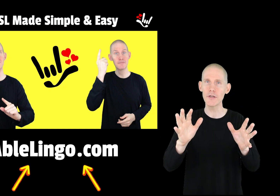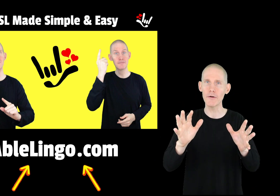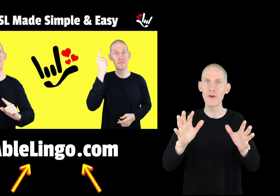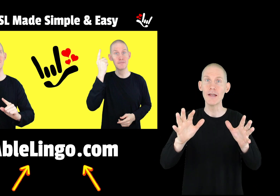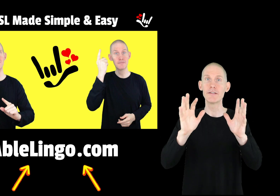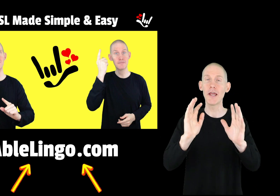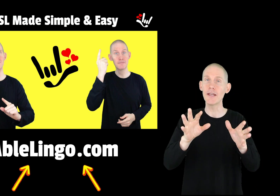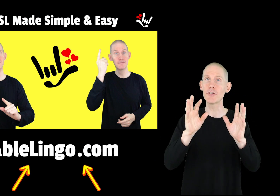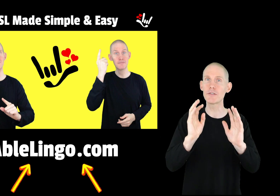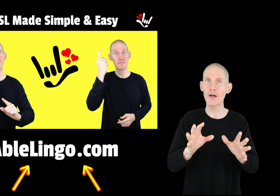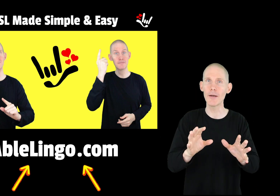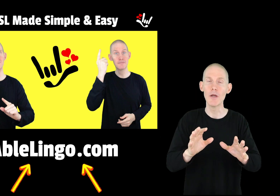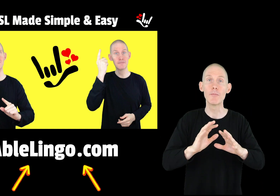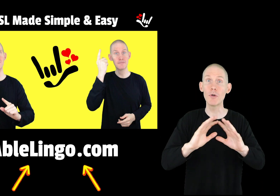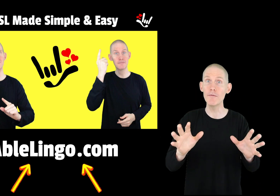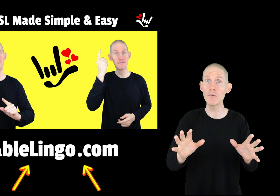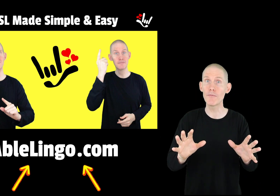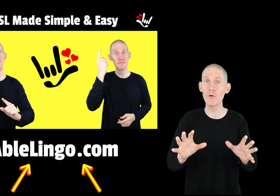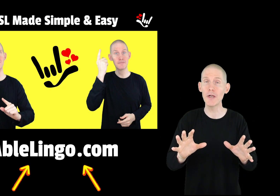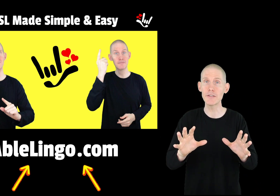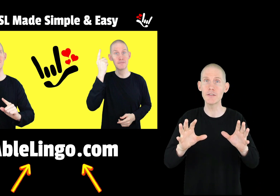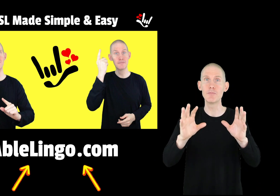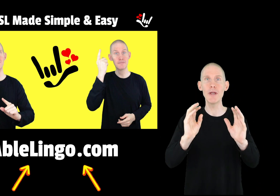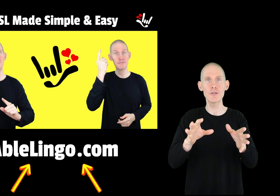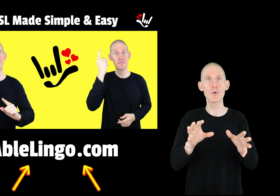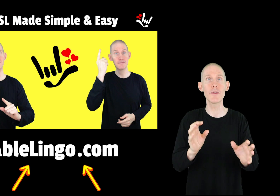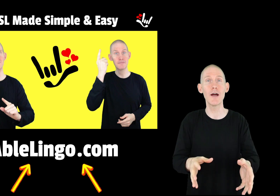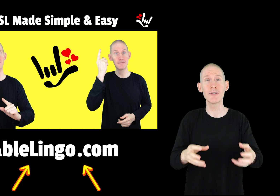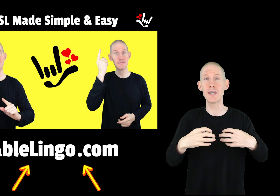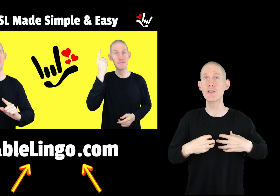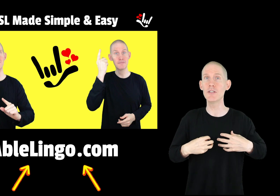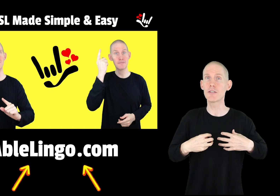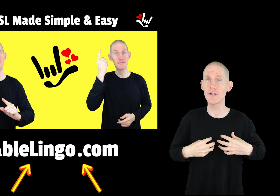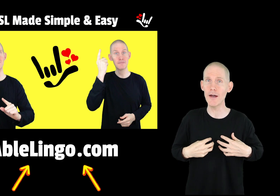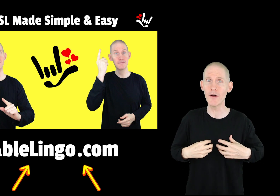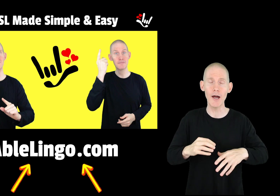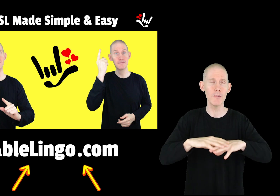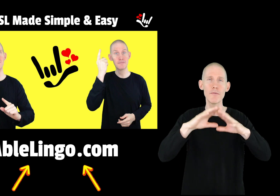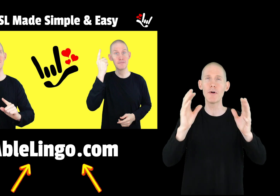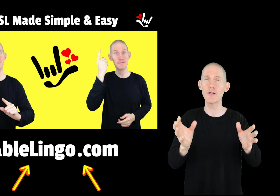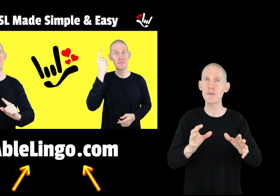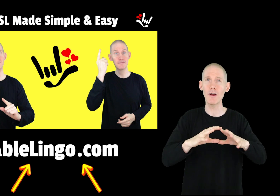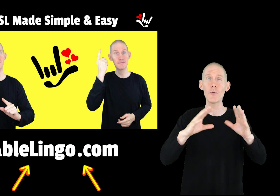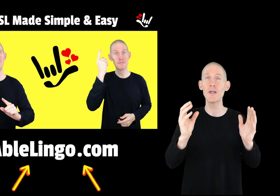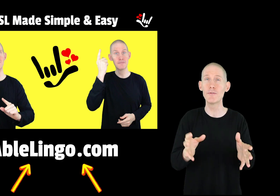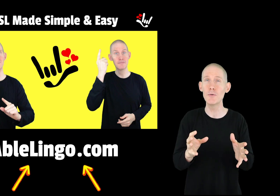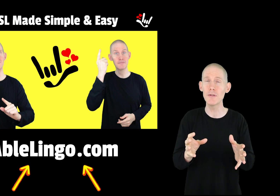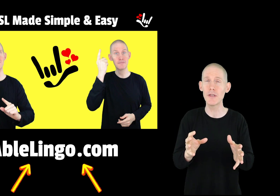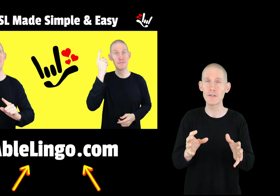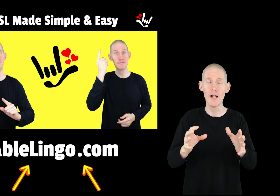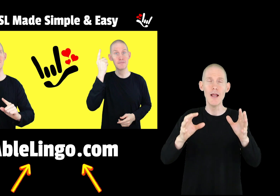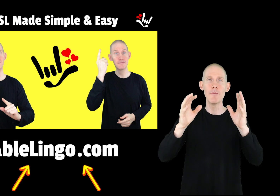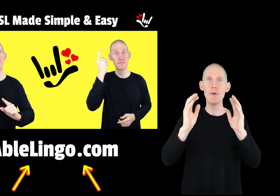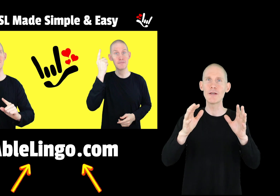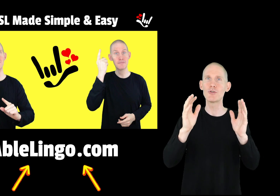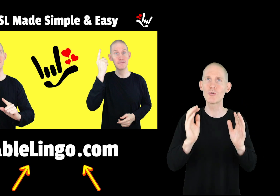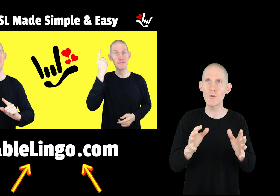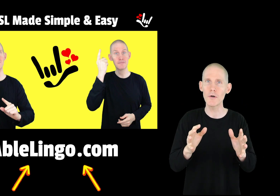stuff, take your time, preview the full lessons, make sure that our teaching style, our environment, our way of doing things, make sure that